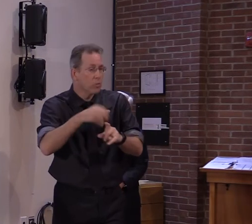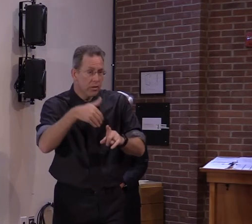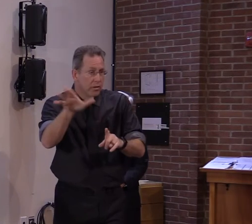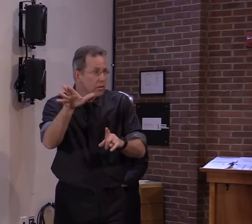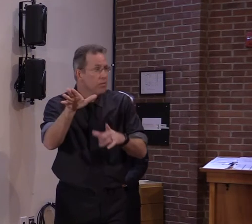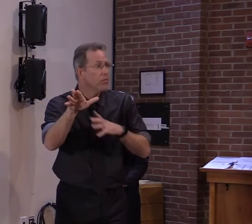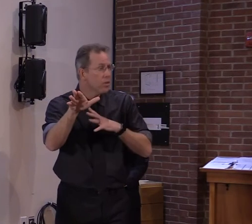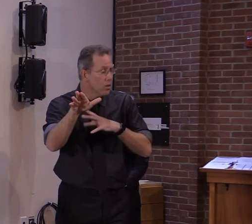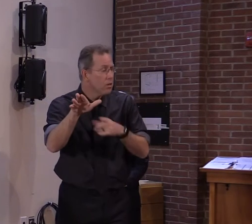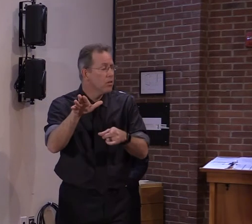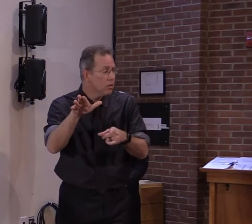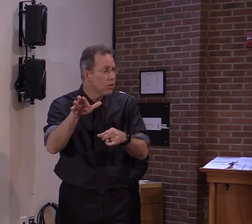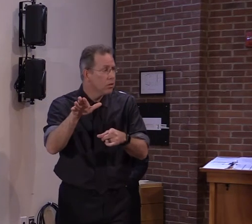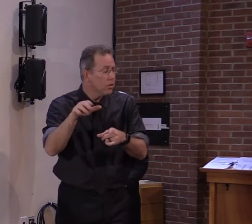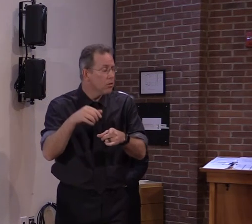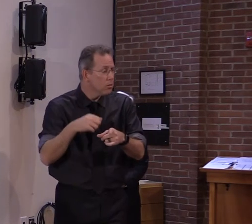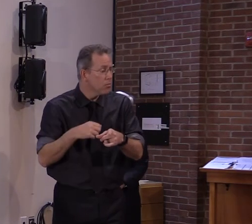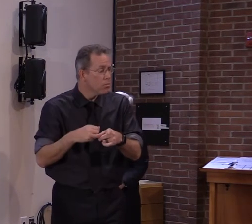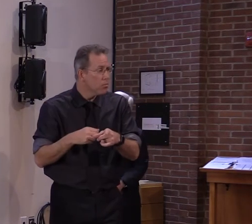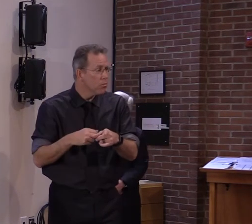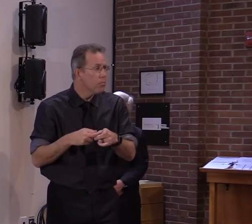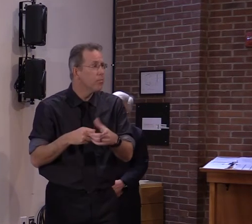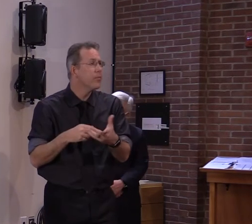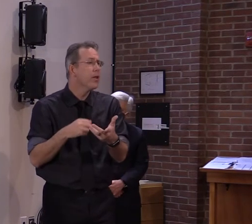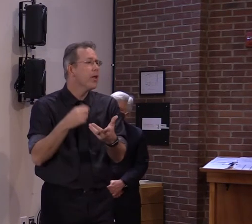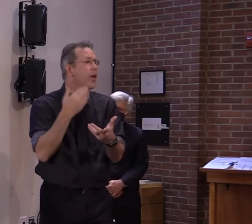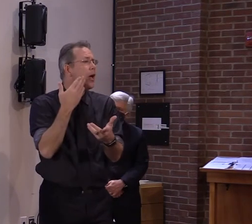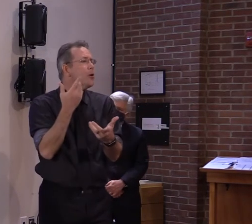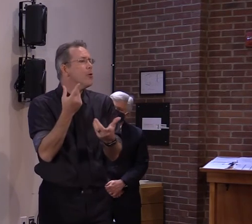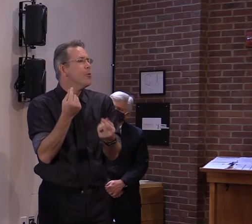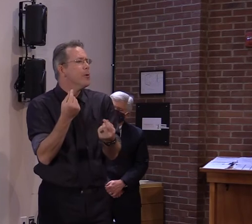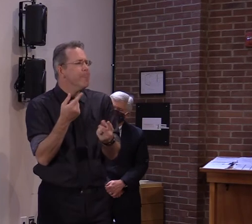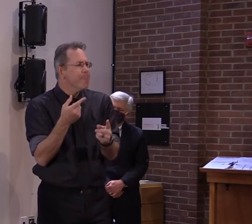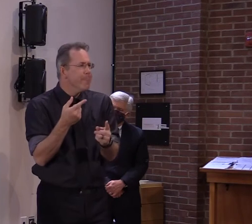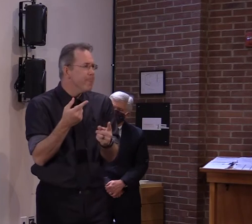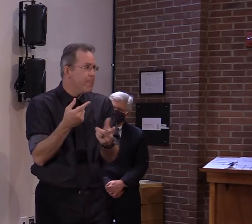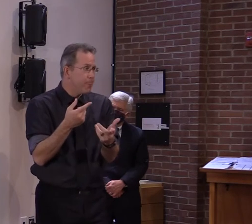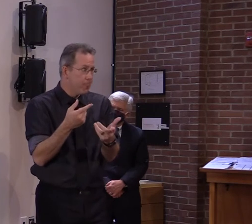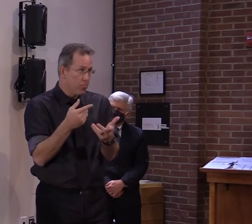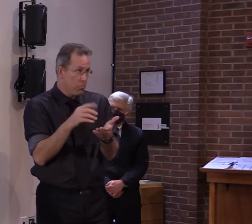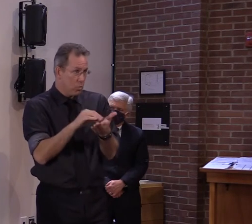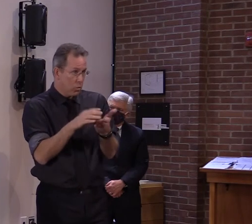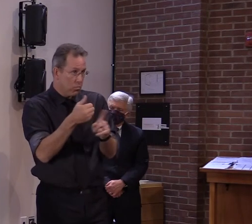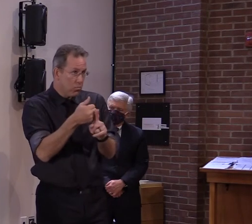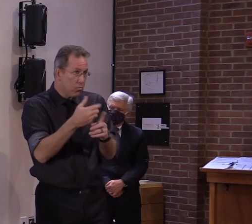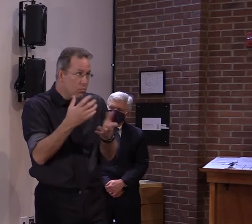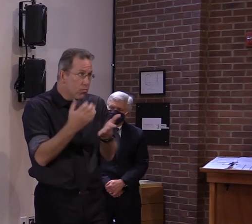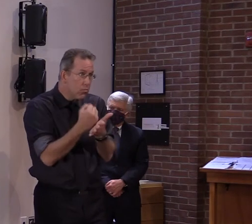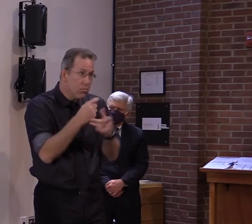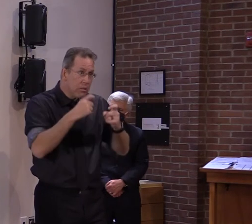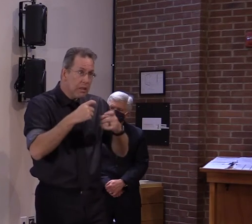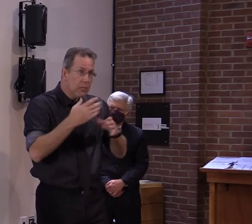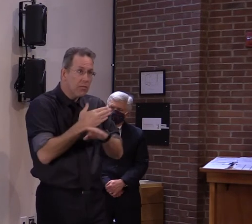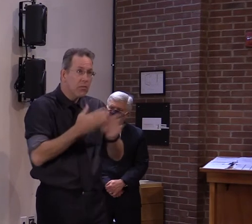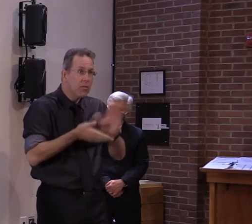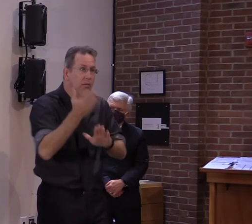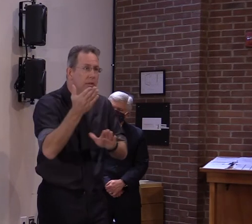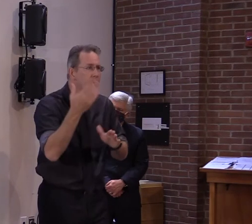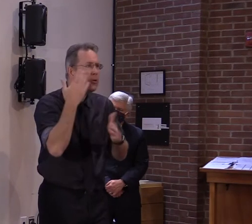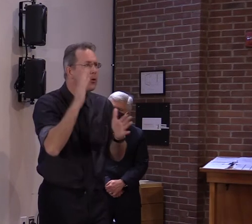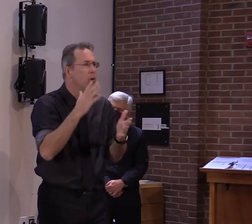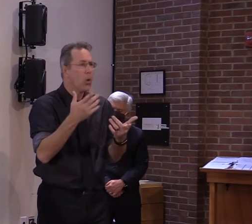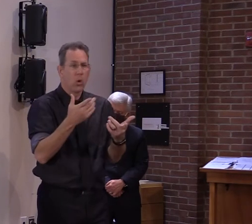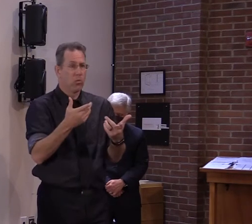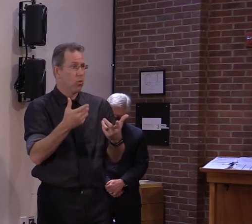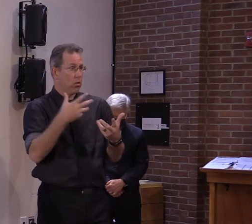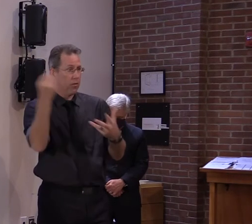Thanksgiving. I don't know how much uptake they've had in that, but I know that that was something they offered their campus. They